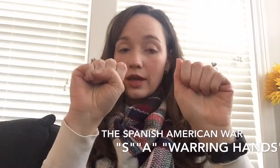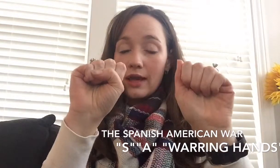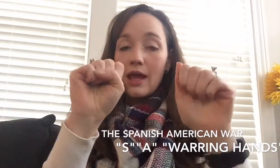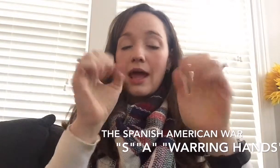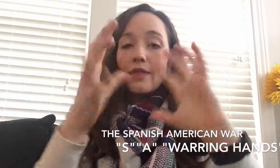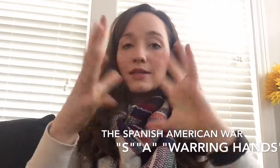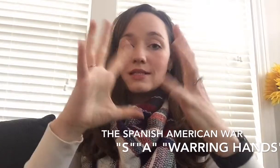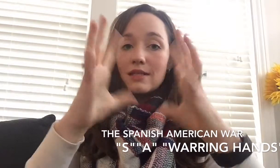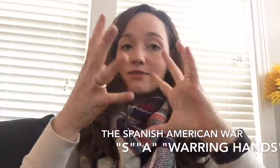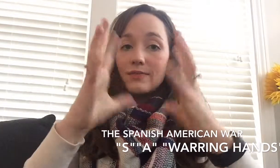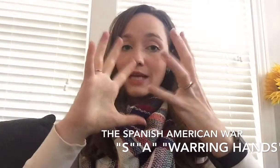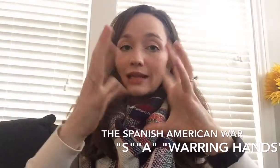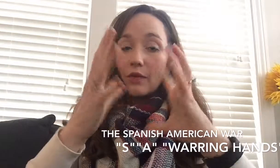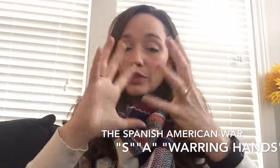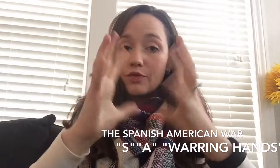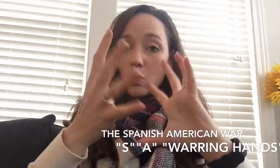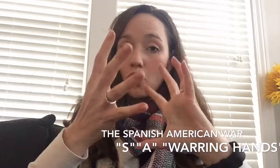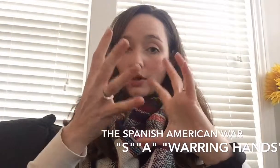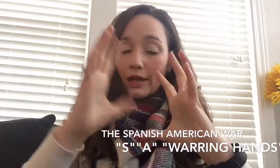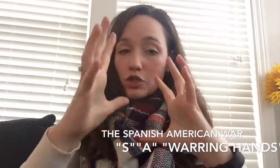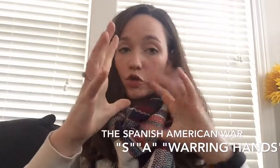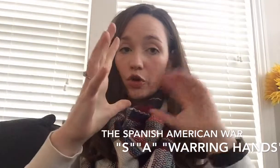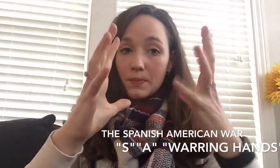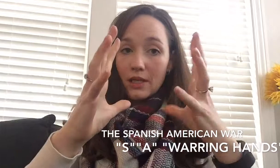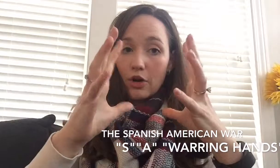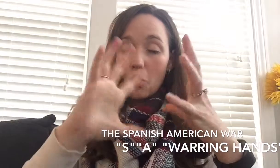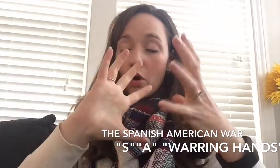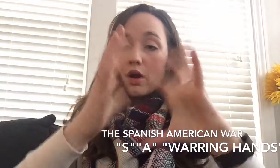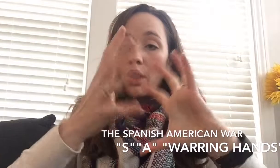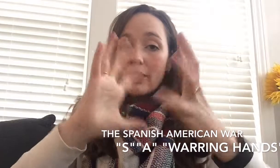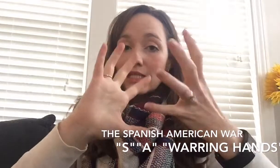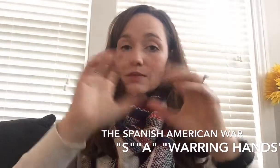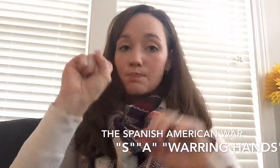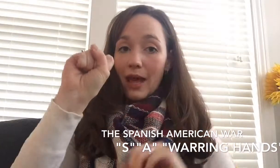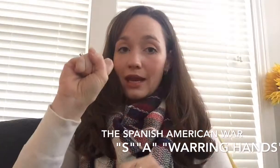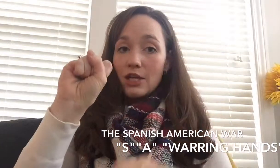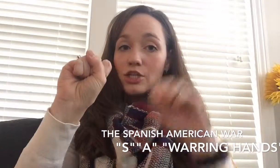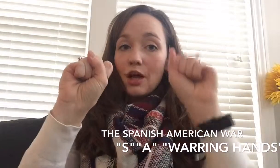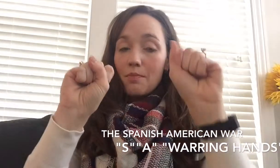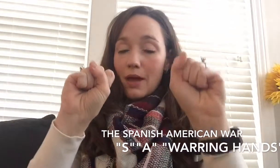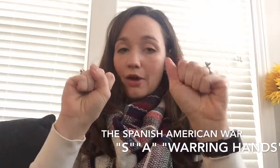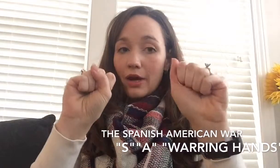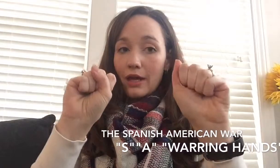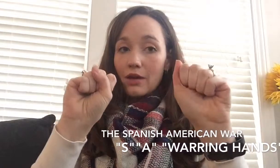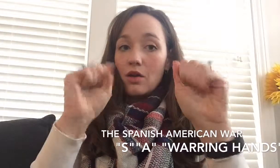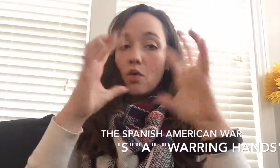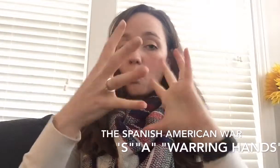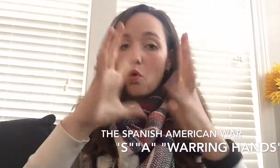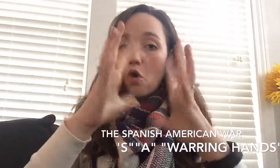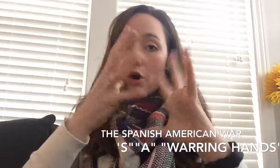Spanish-American, and this is the sign language for war, like two groups that are at war. The Spanish-American War.